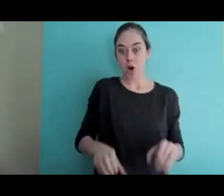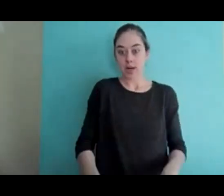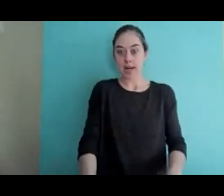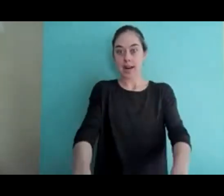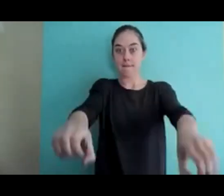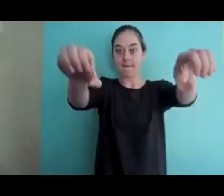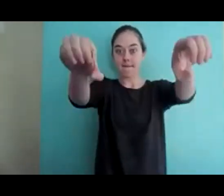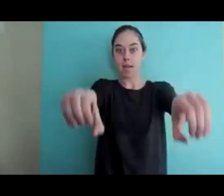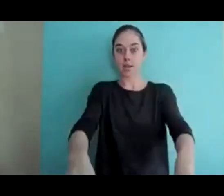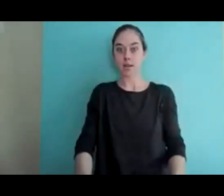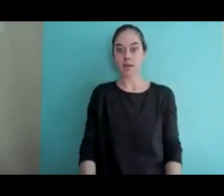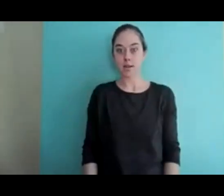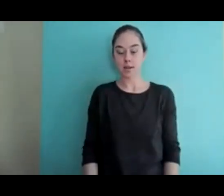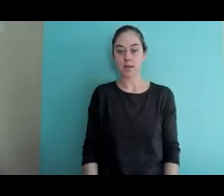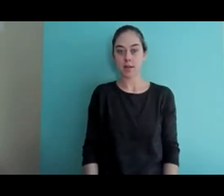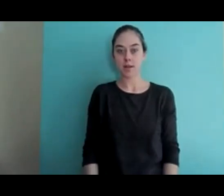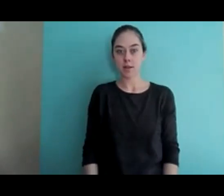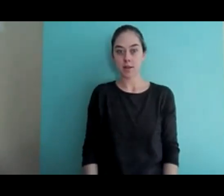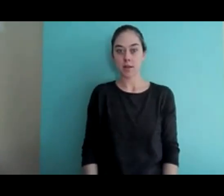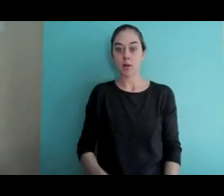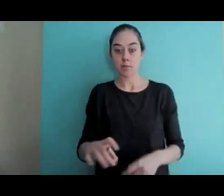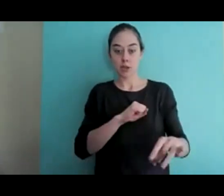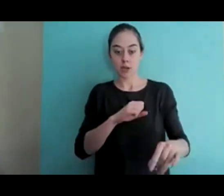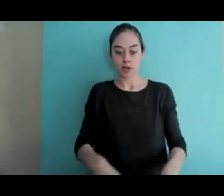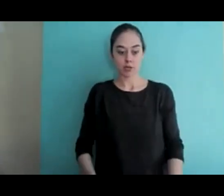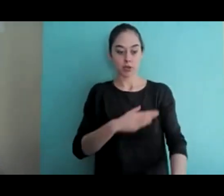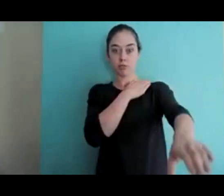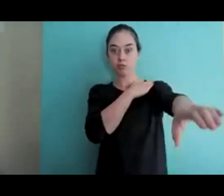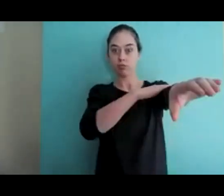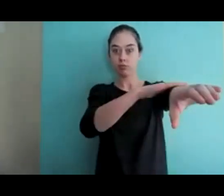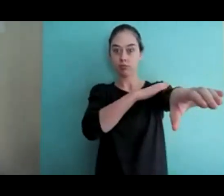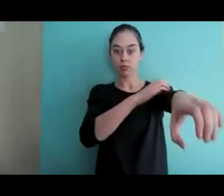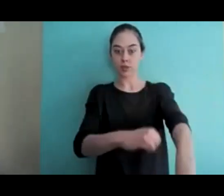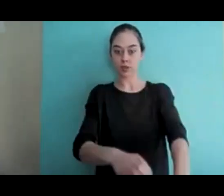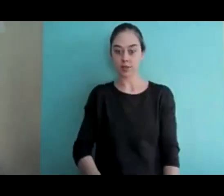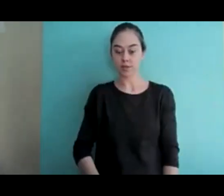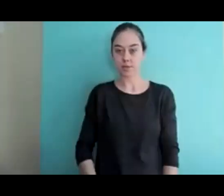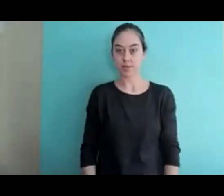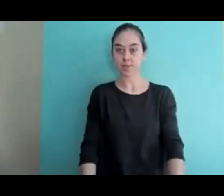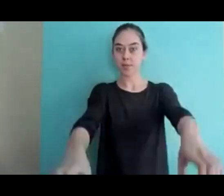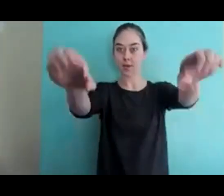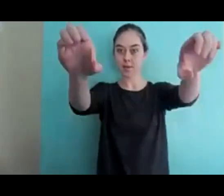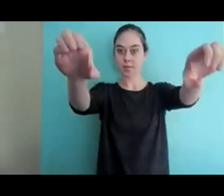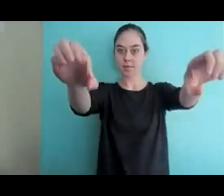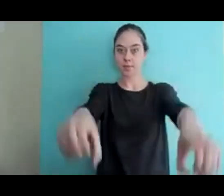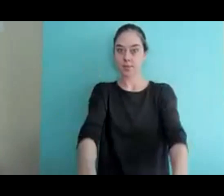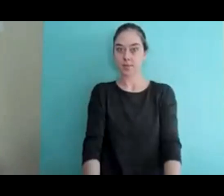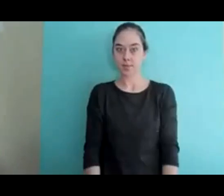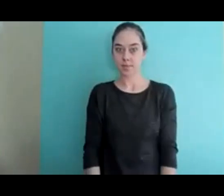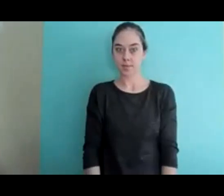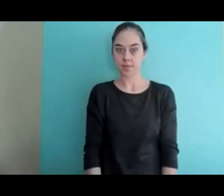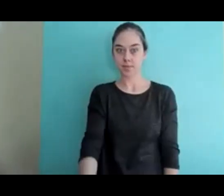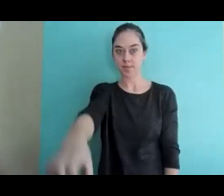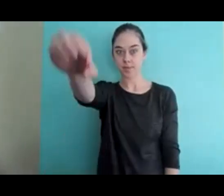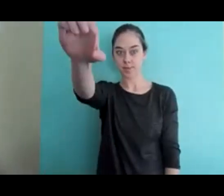body, shoulder height, reach up, shoulder height. So your palms of your hands are facing your